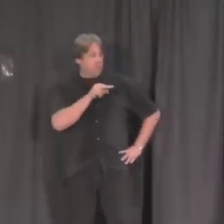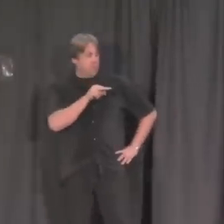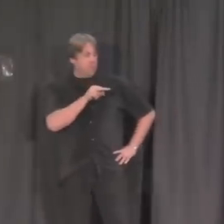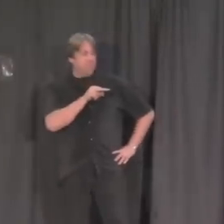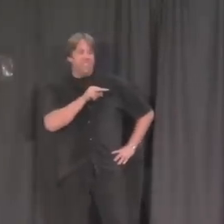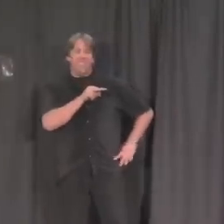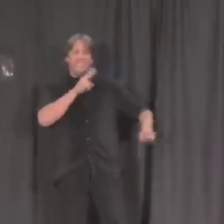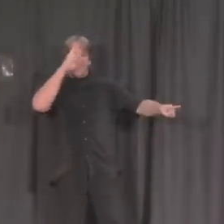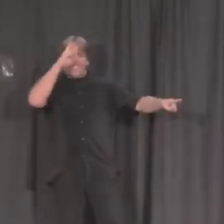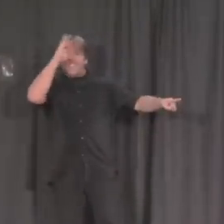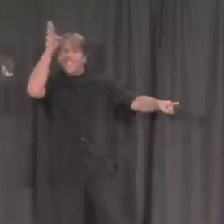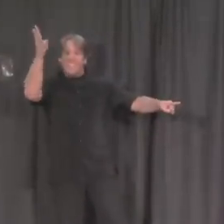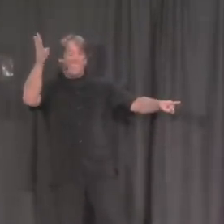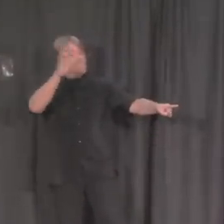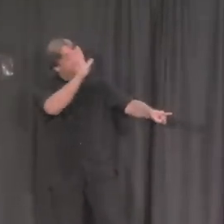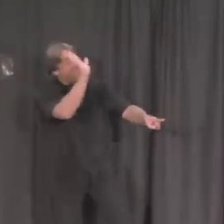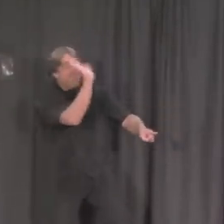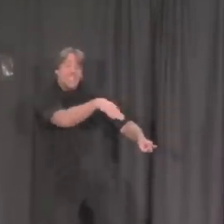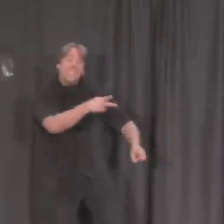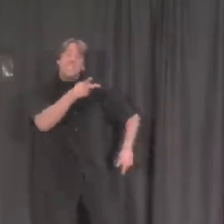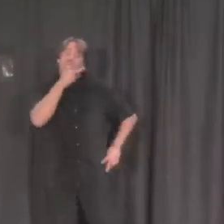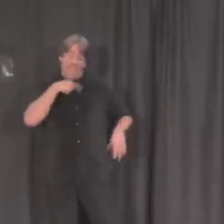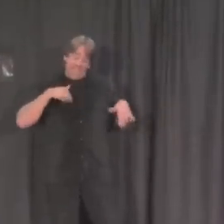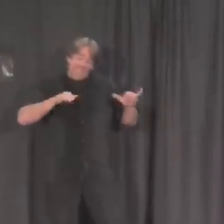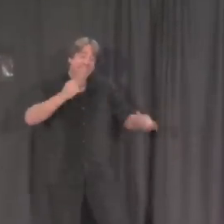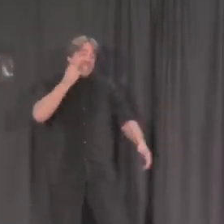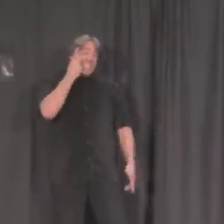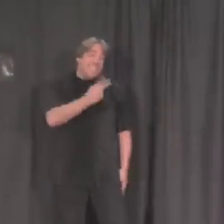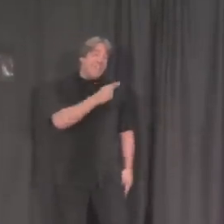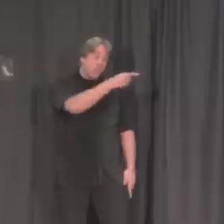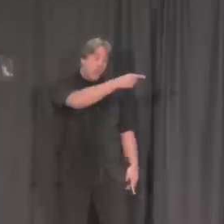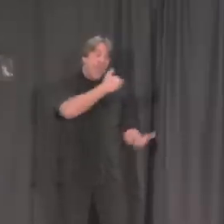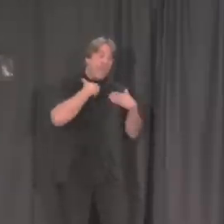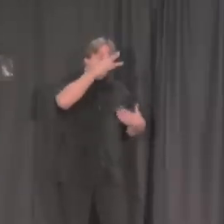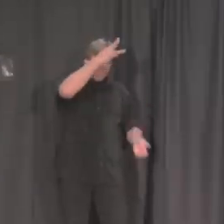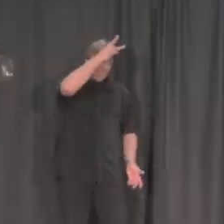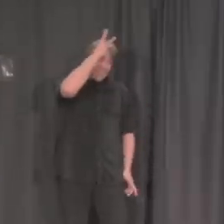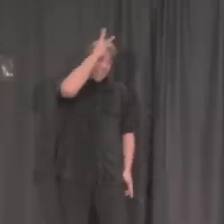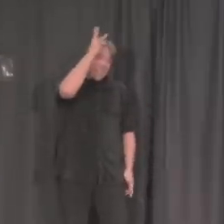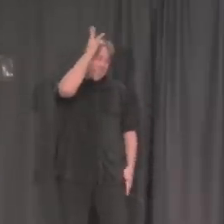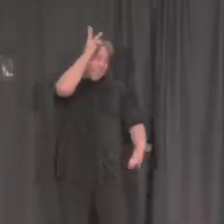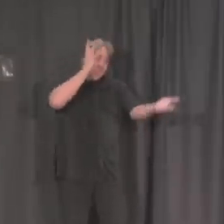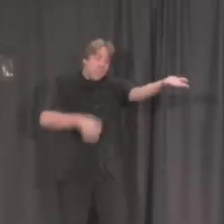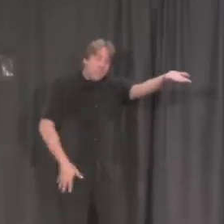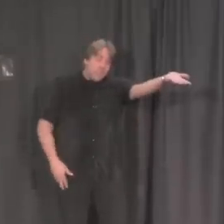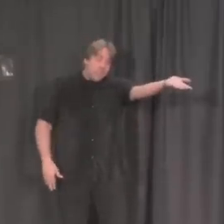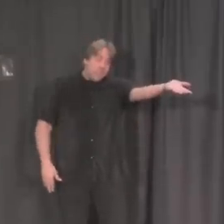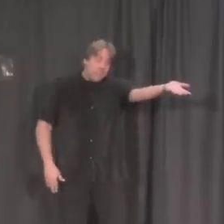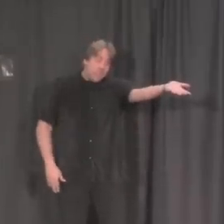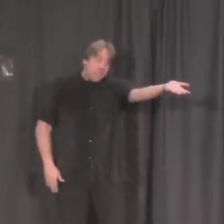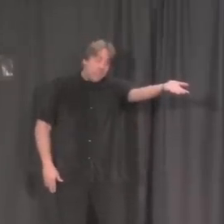My mother said, Keith, I know you're not telling me the truth. I can see that 666 still on your forehead.